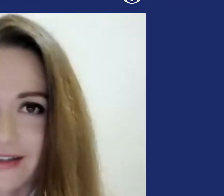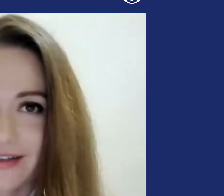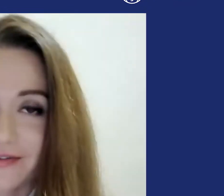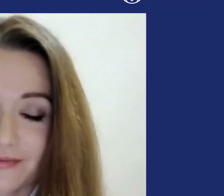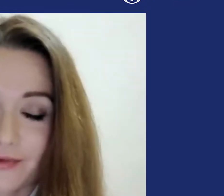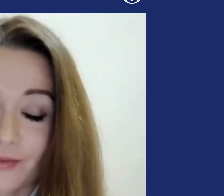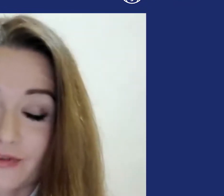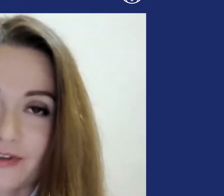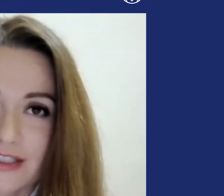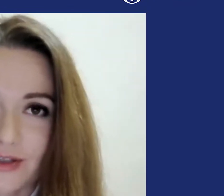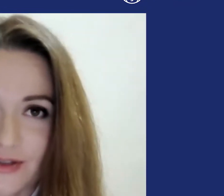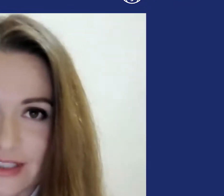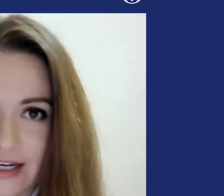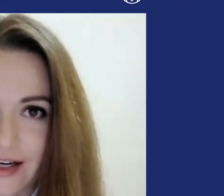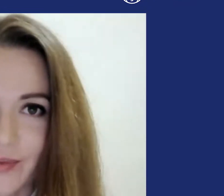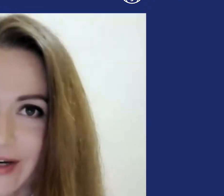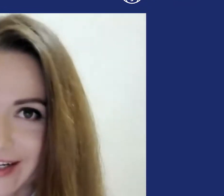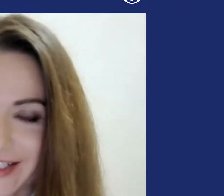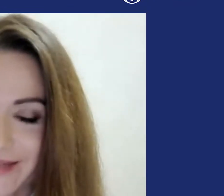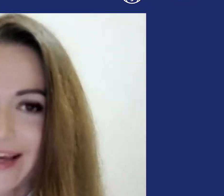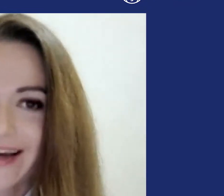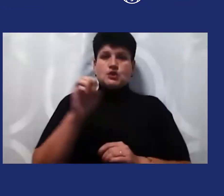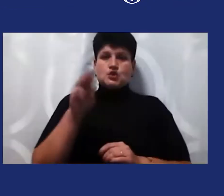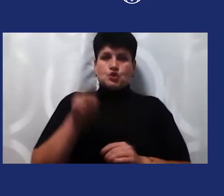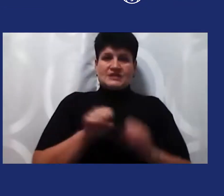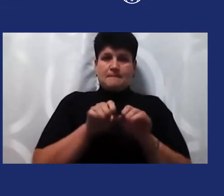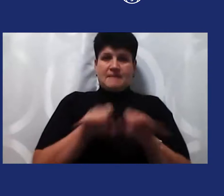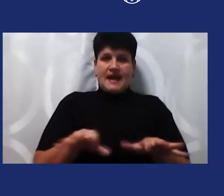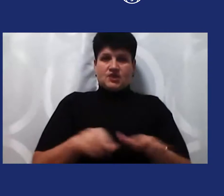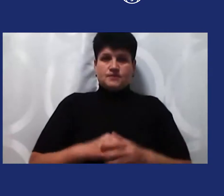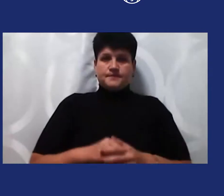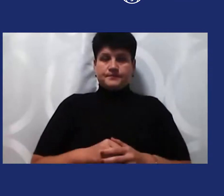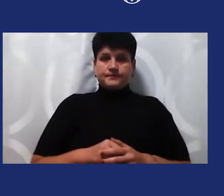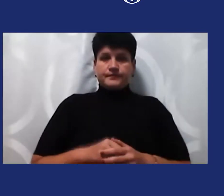content of their posts on Facebook pages. Thank you very much,